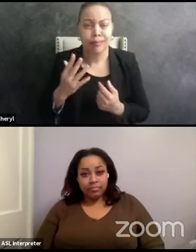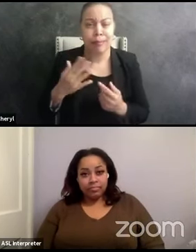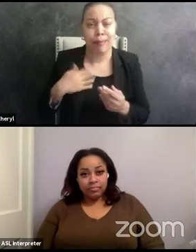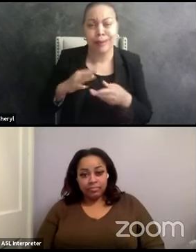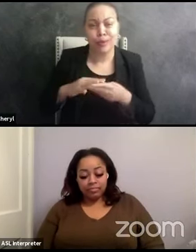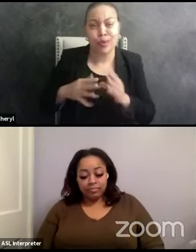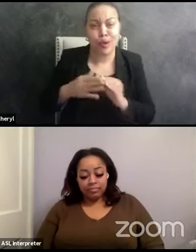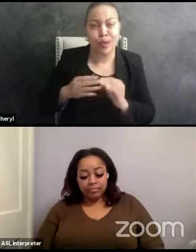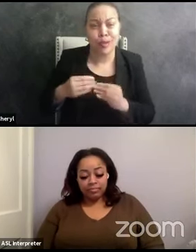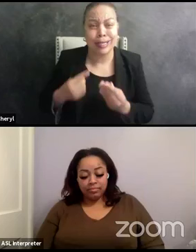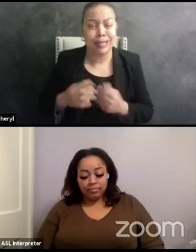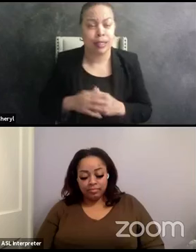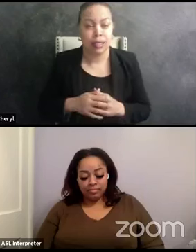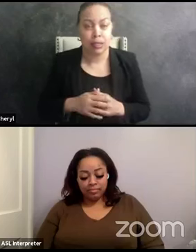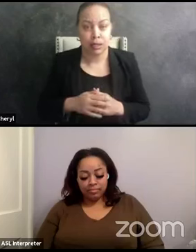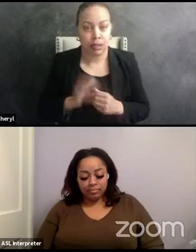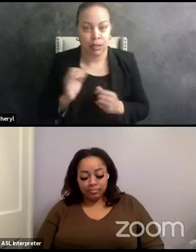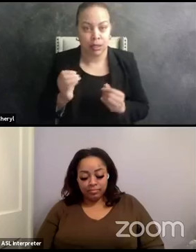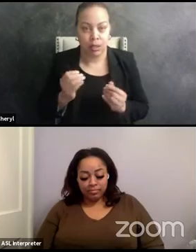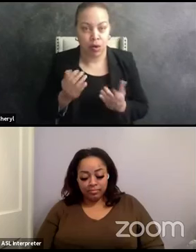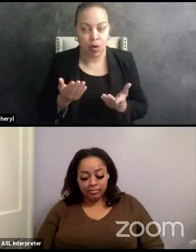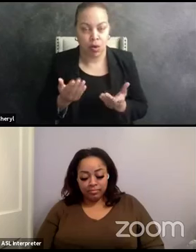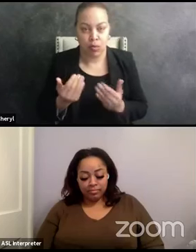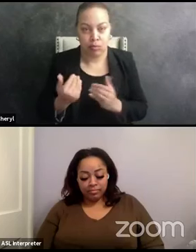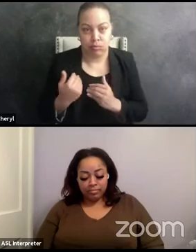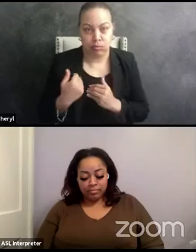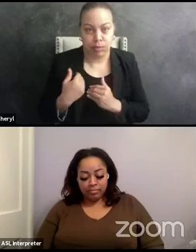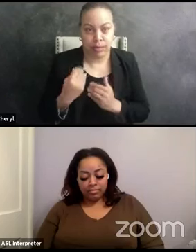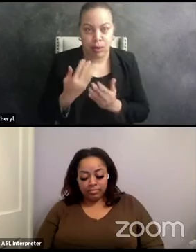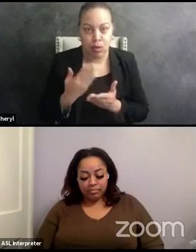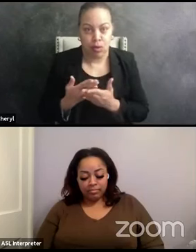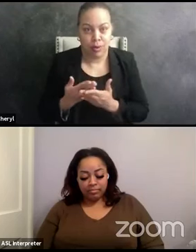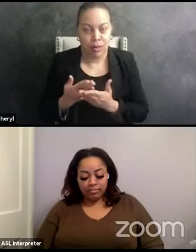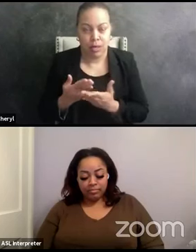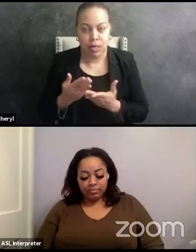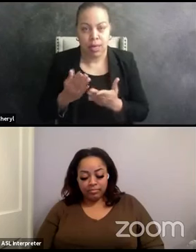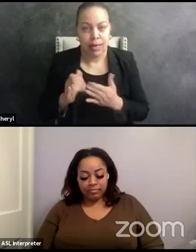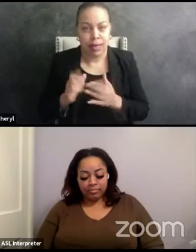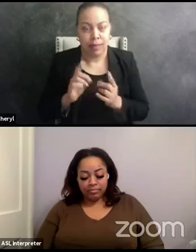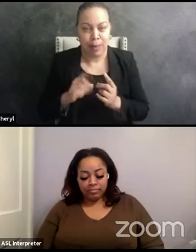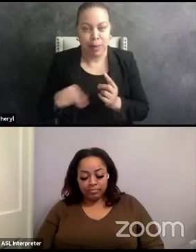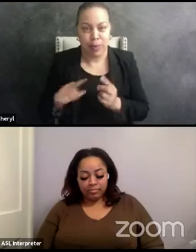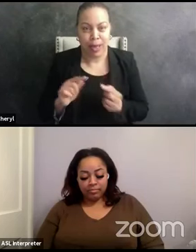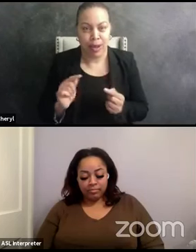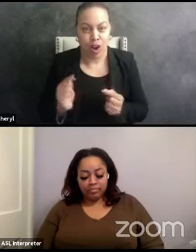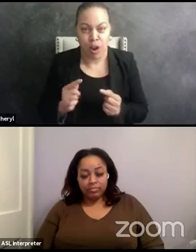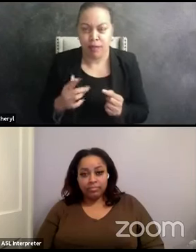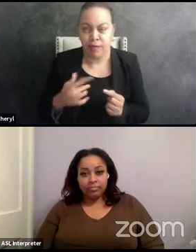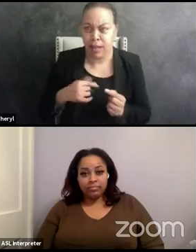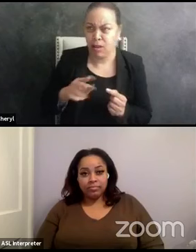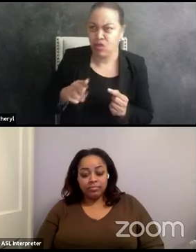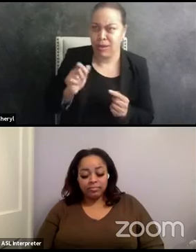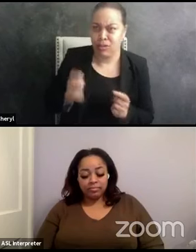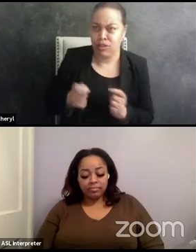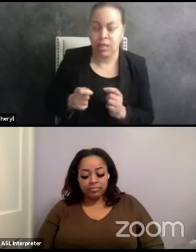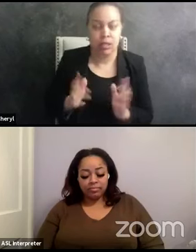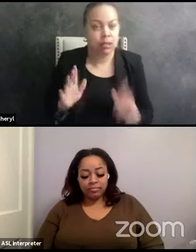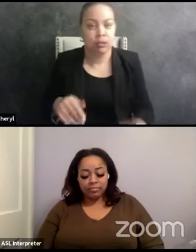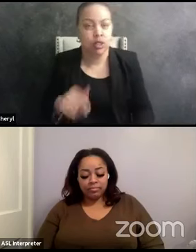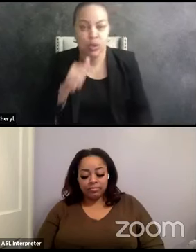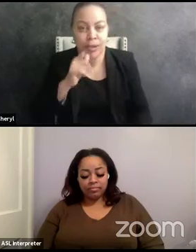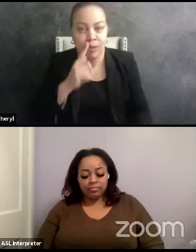journey doesn't come with actual accountability that the people they've harmed can feel, then they haven't taken that journey. Right. So a lot of